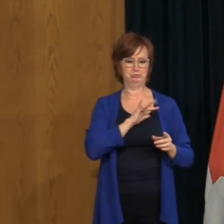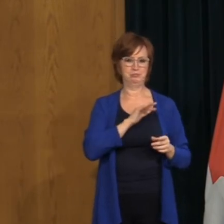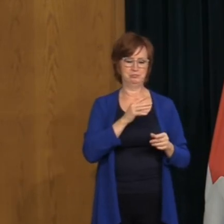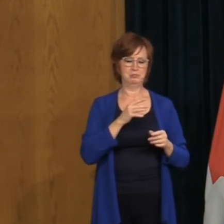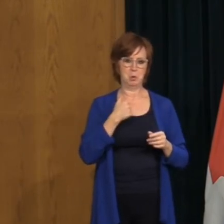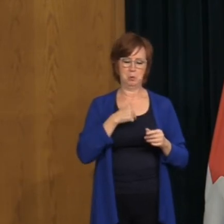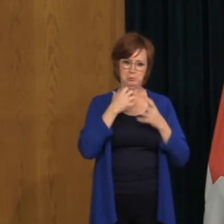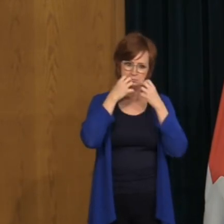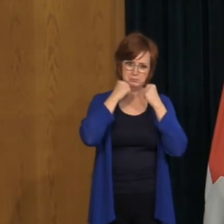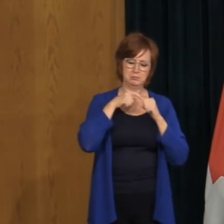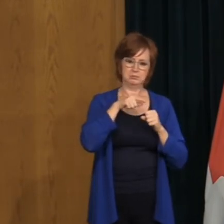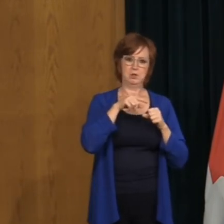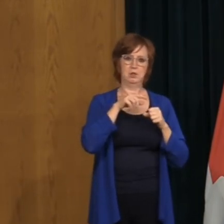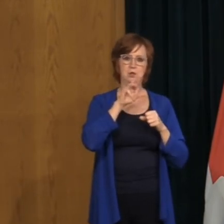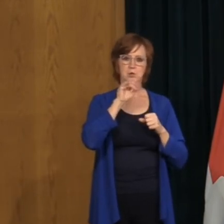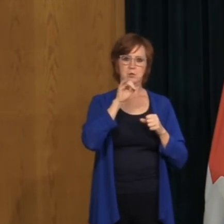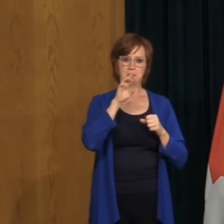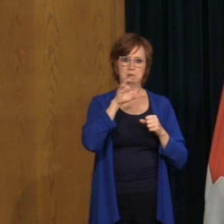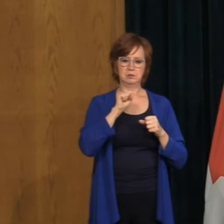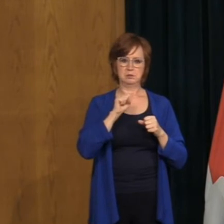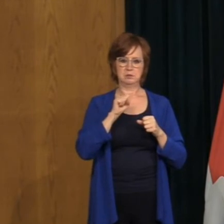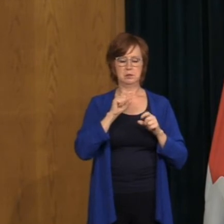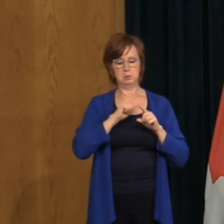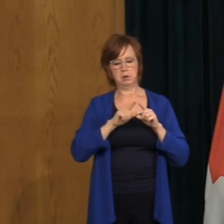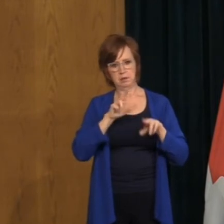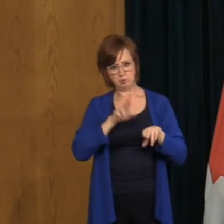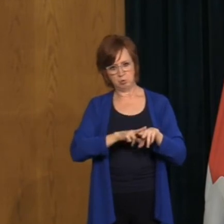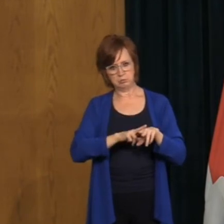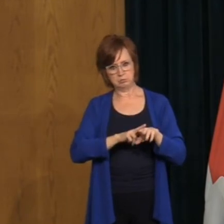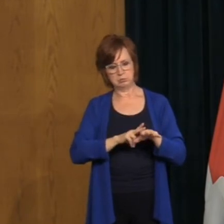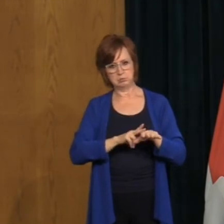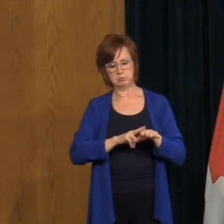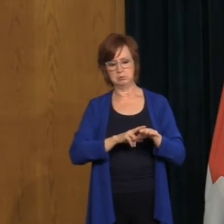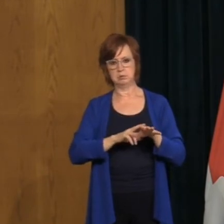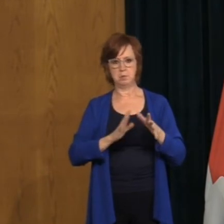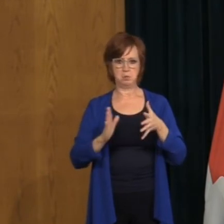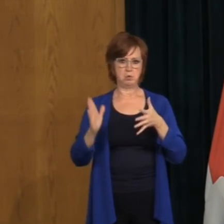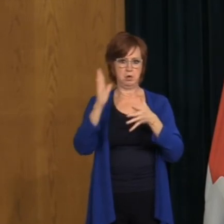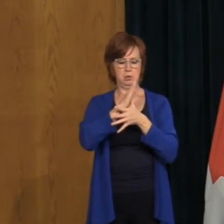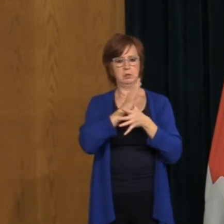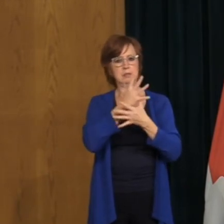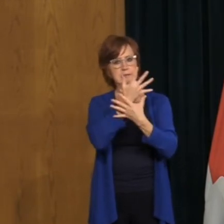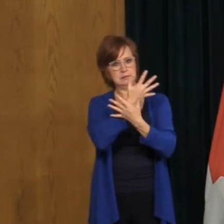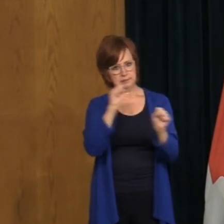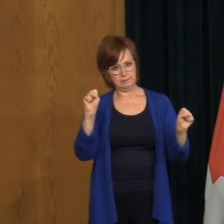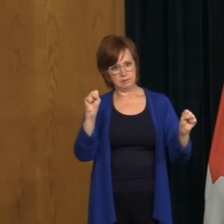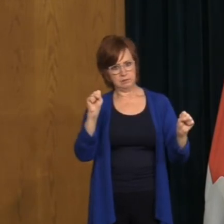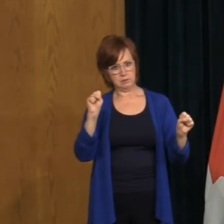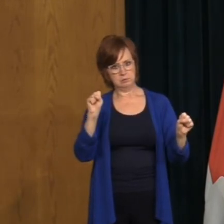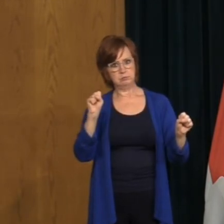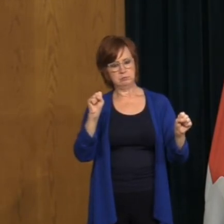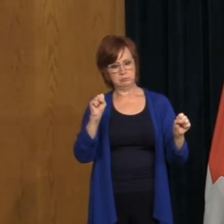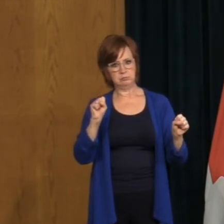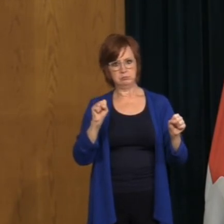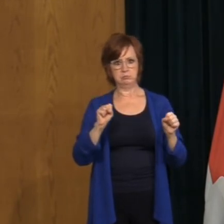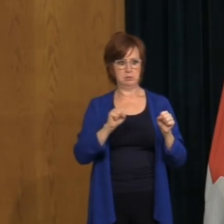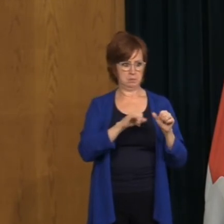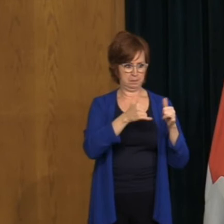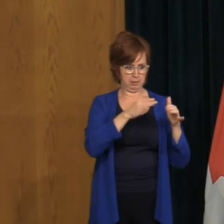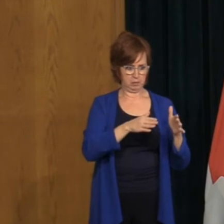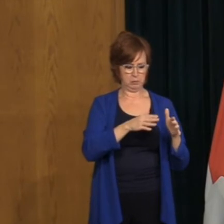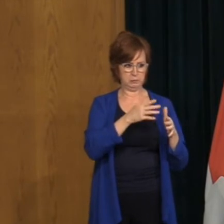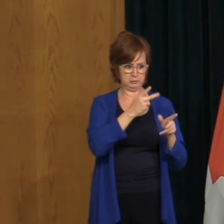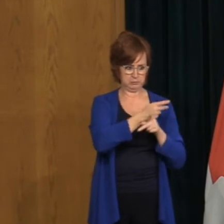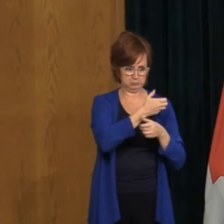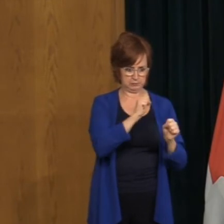that, it would have to be safe for all involved, safe for the players, safe for all the associated team members that would be